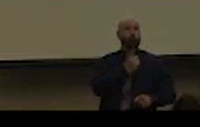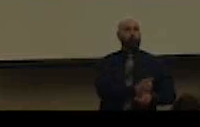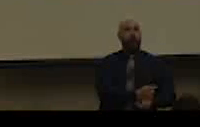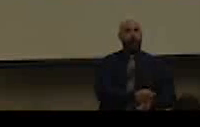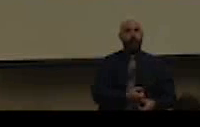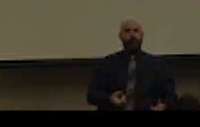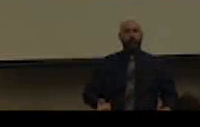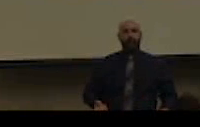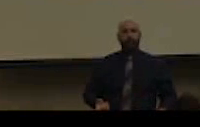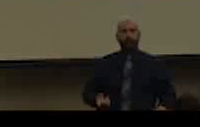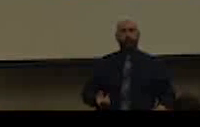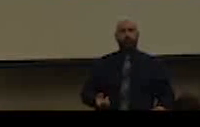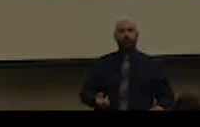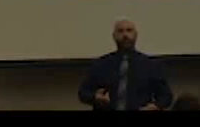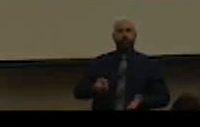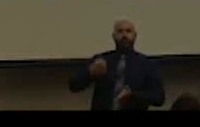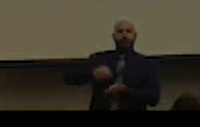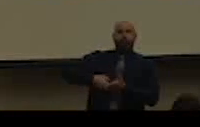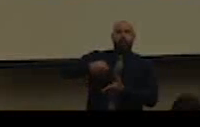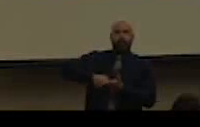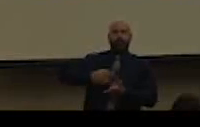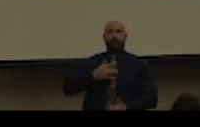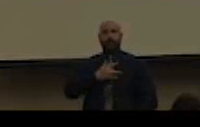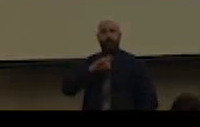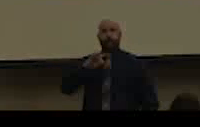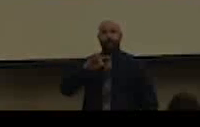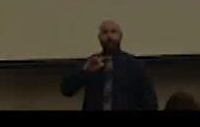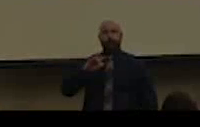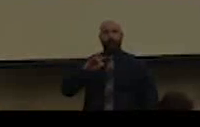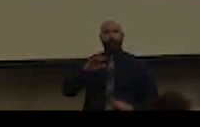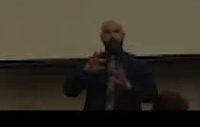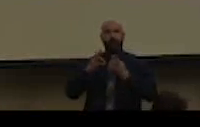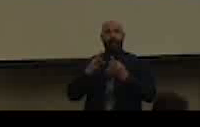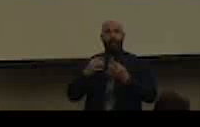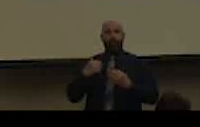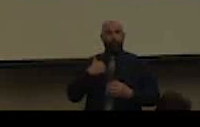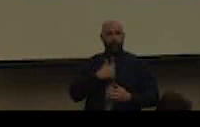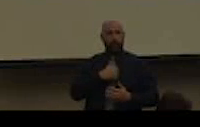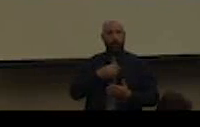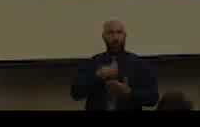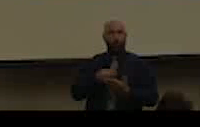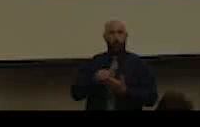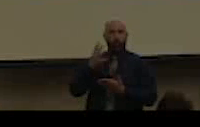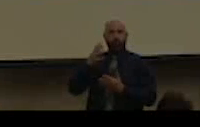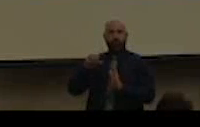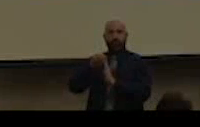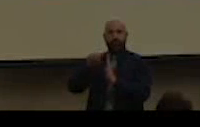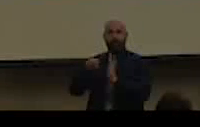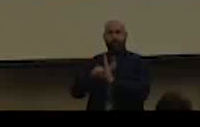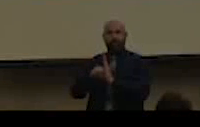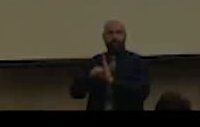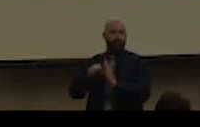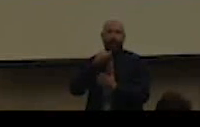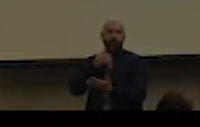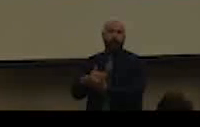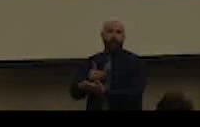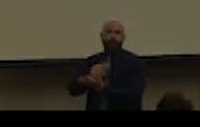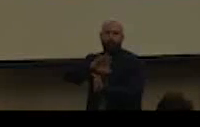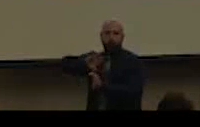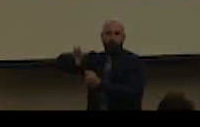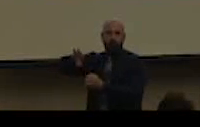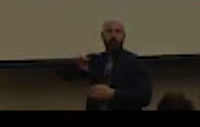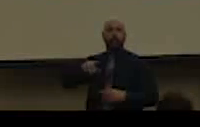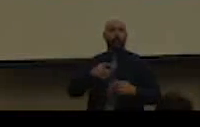price-sensitive families. We are a rich state in so many things, but not always in money. And it is true that we have a lot of